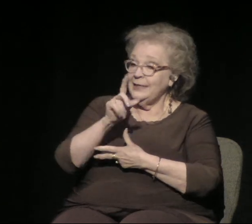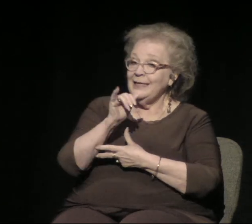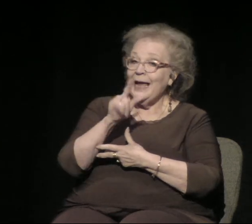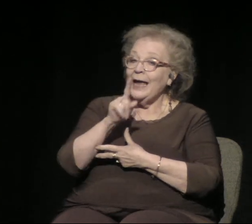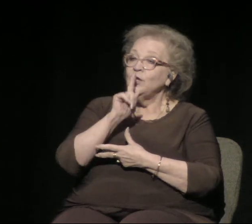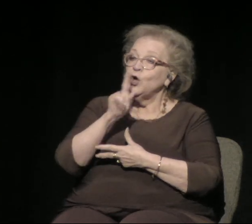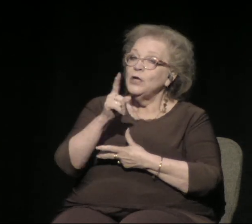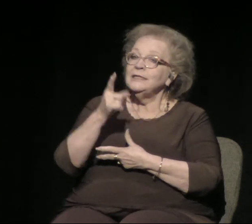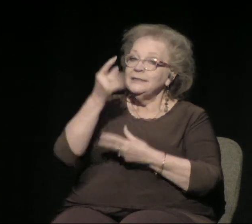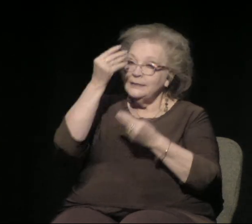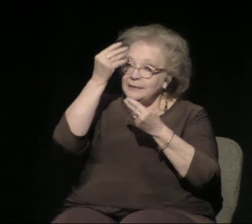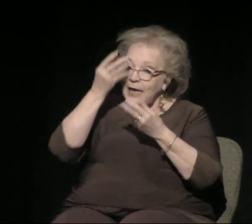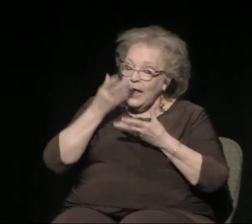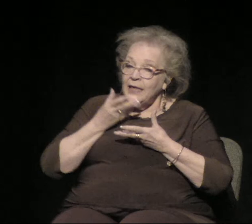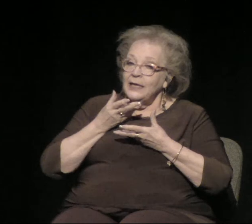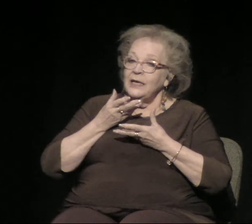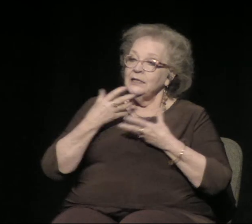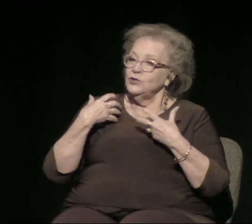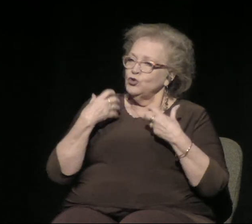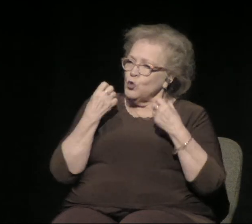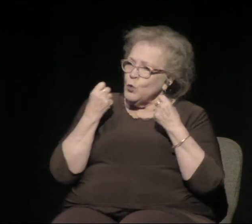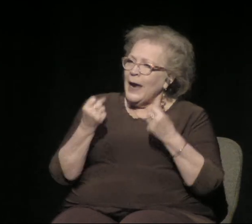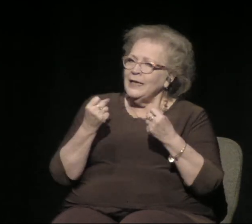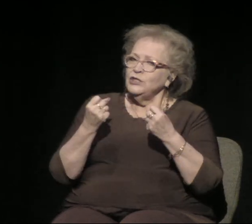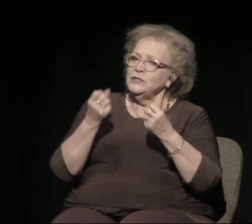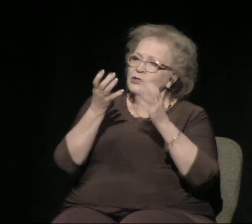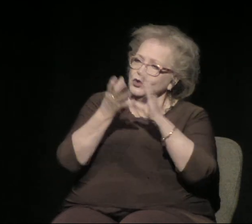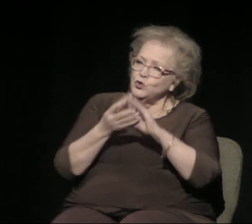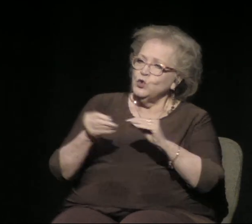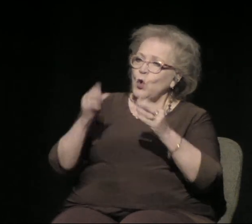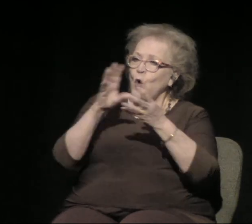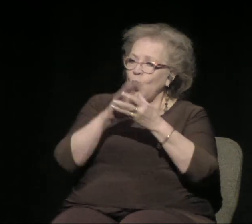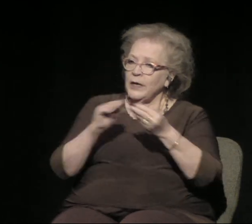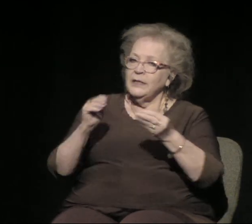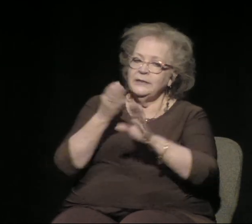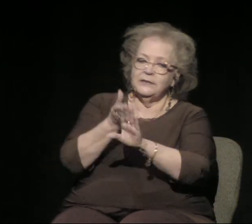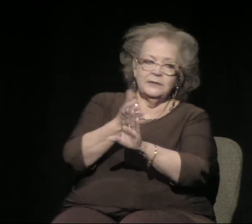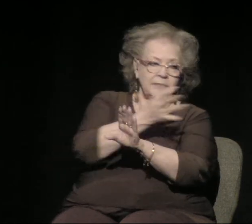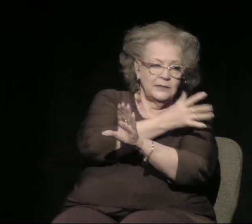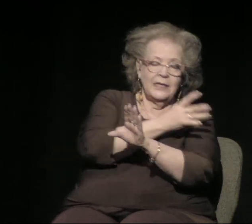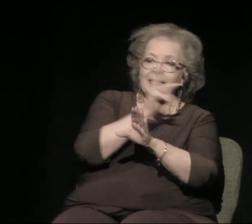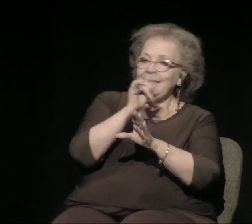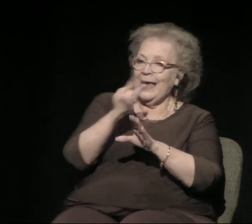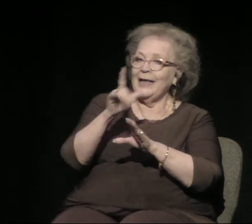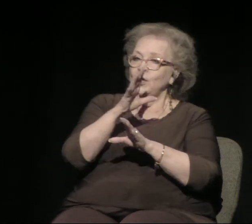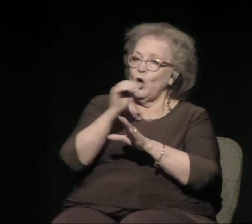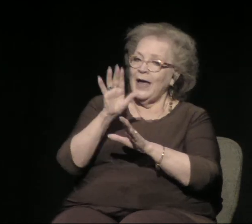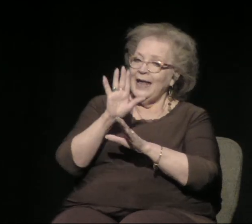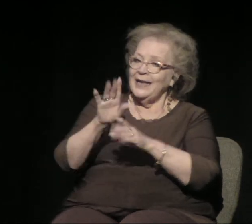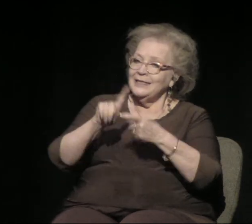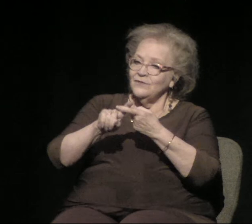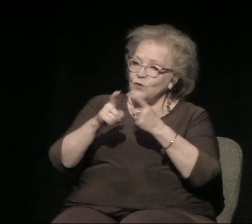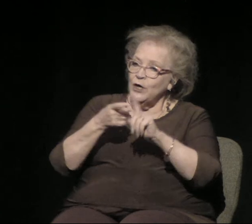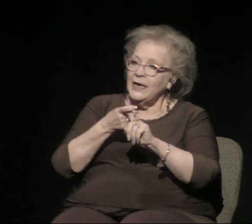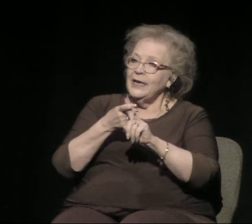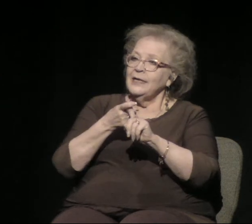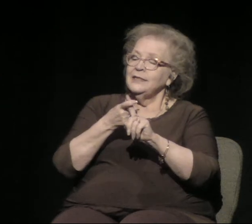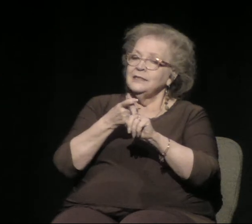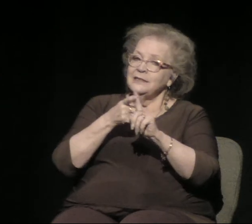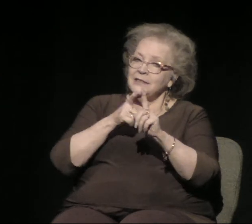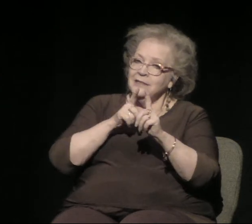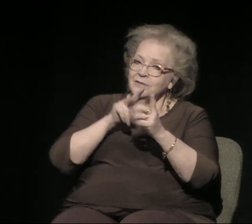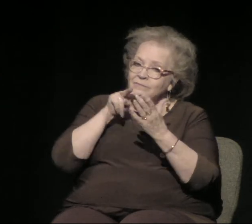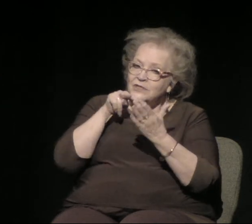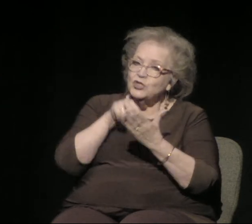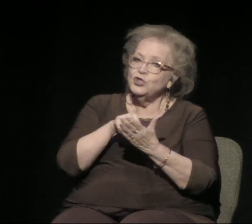Daniel is telling us courageous stories of how Daniel and his friends interacted with, they even stood